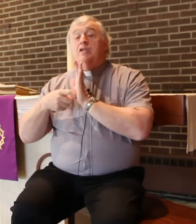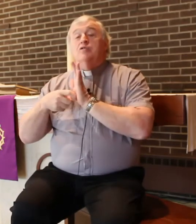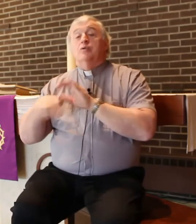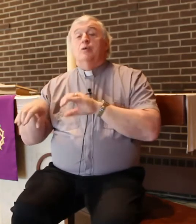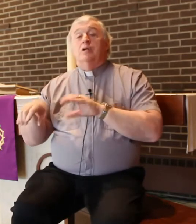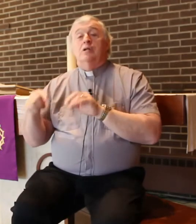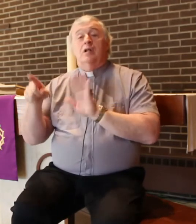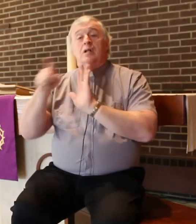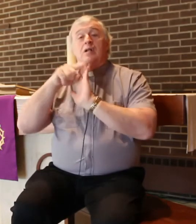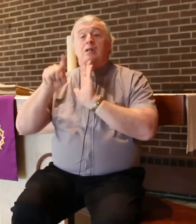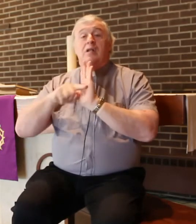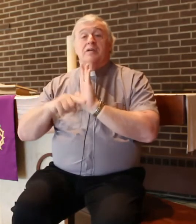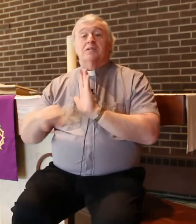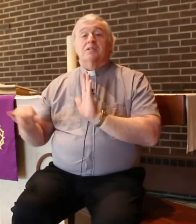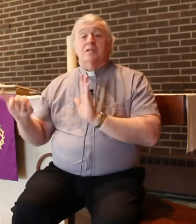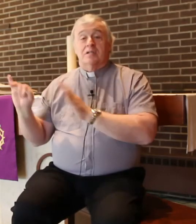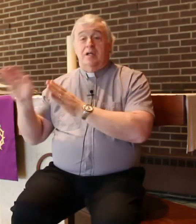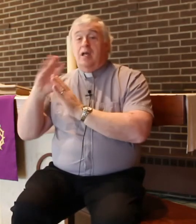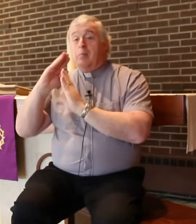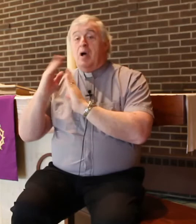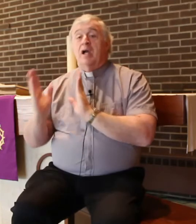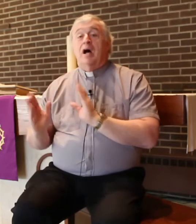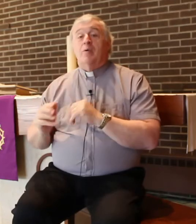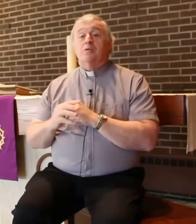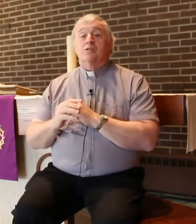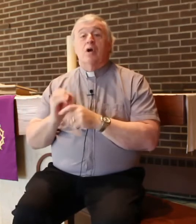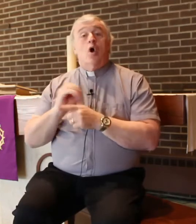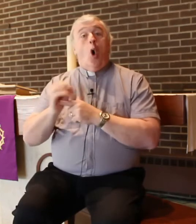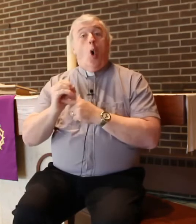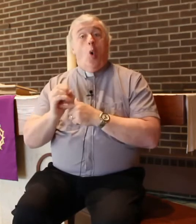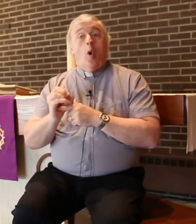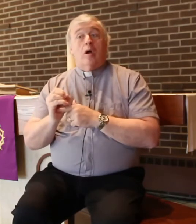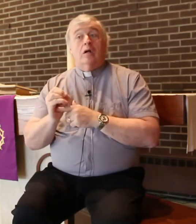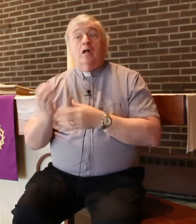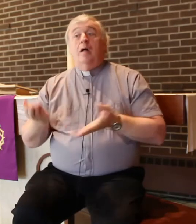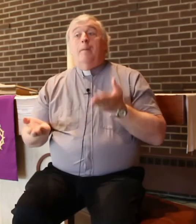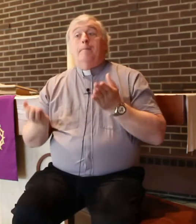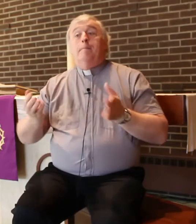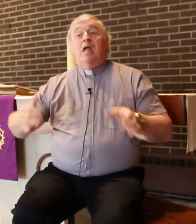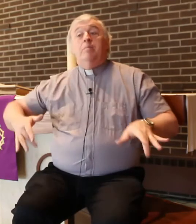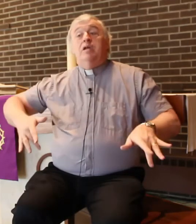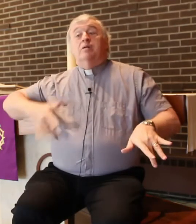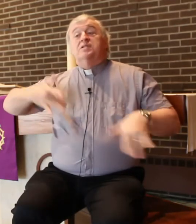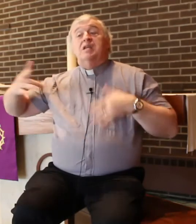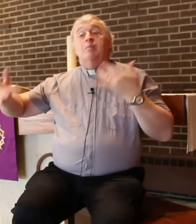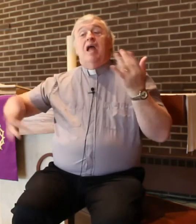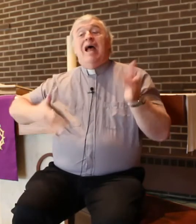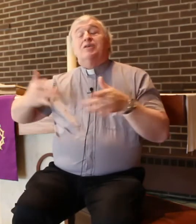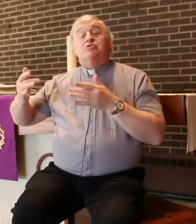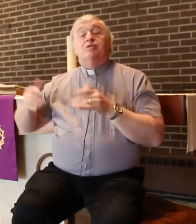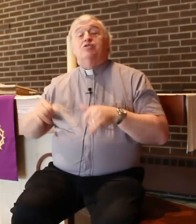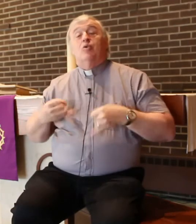honeydew list at my house. Or maybe it'll seem extra